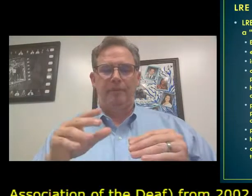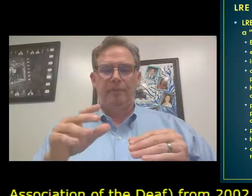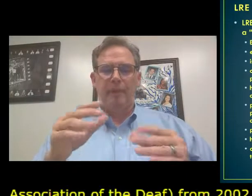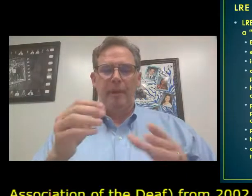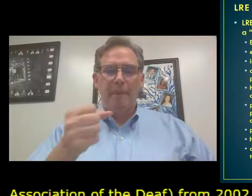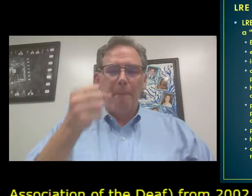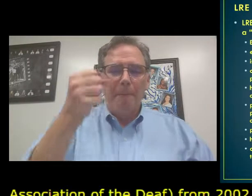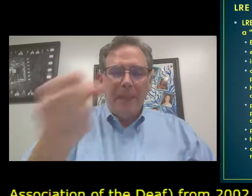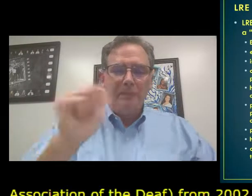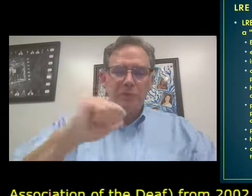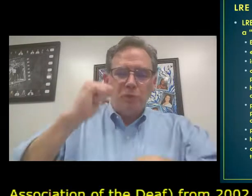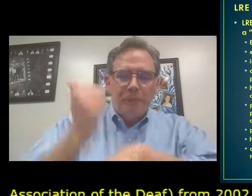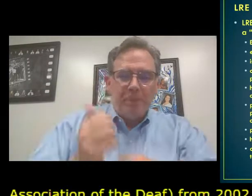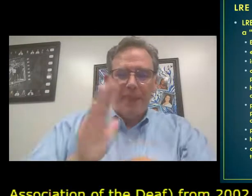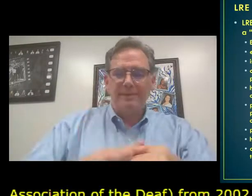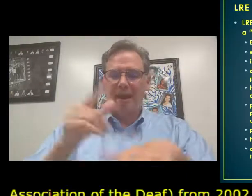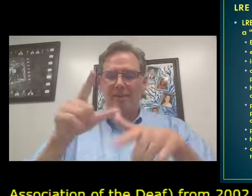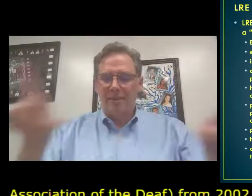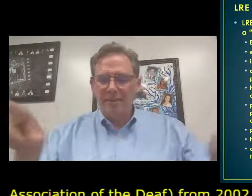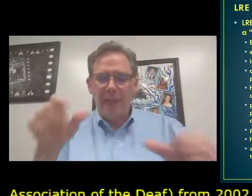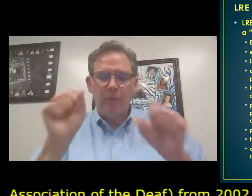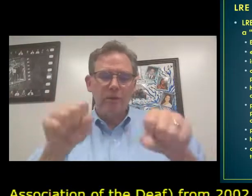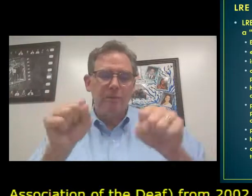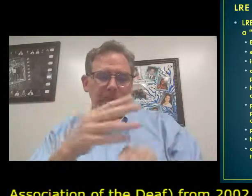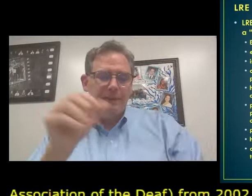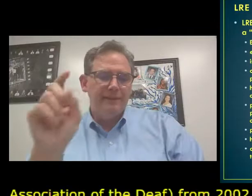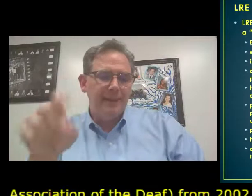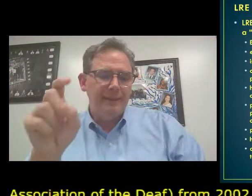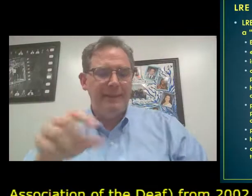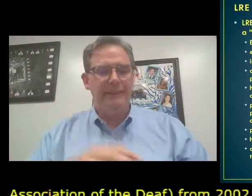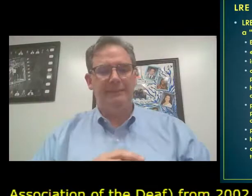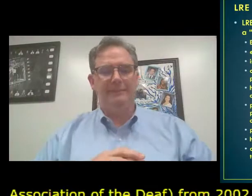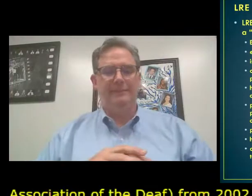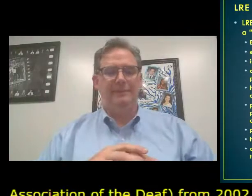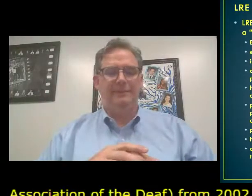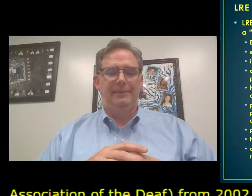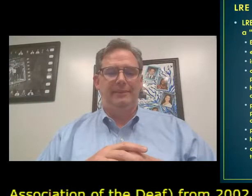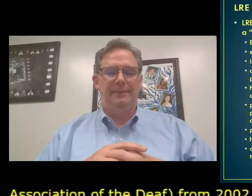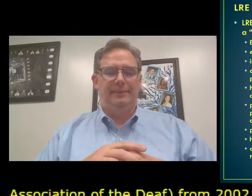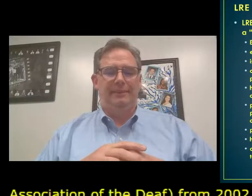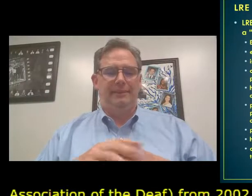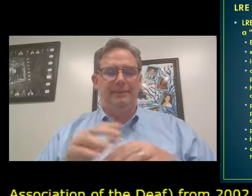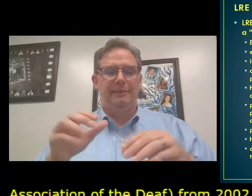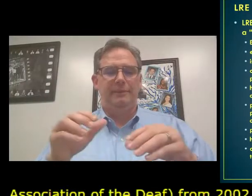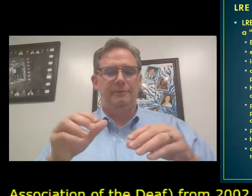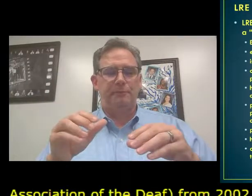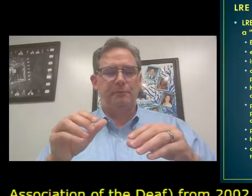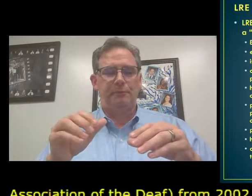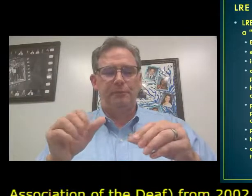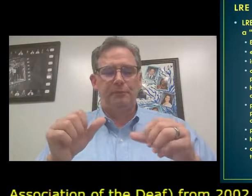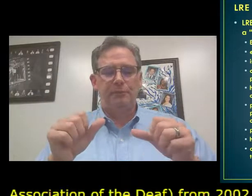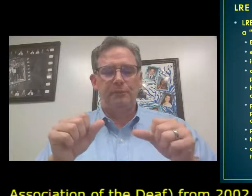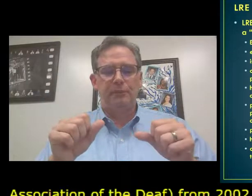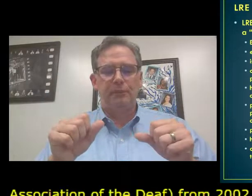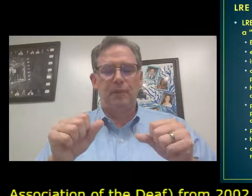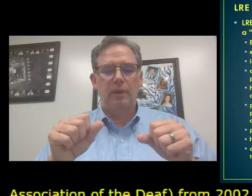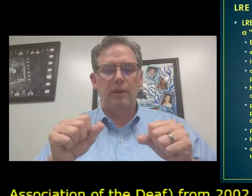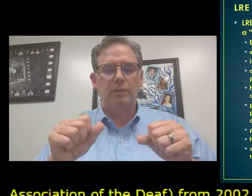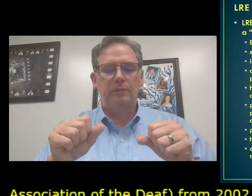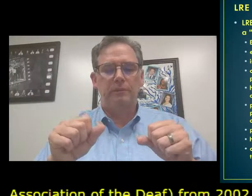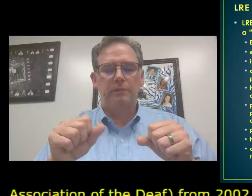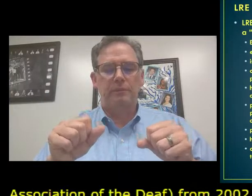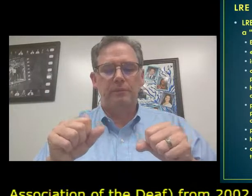emotional development, on ESL, on placement should be based on